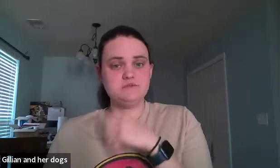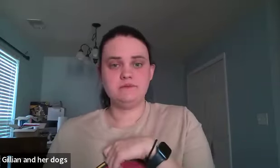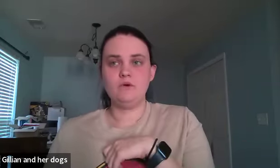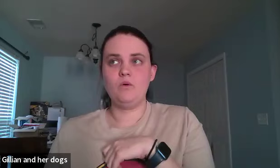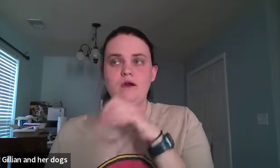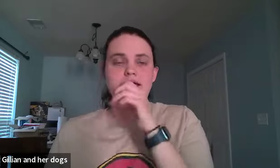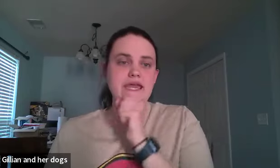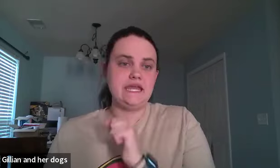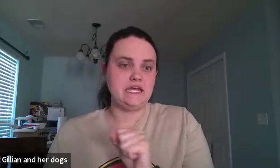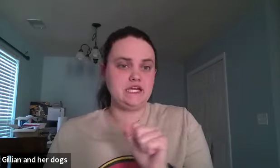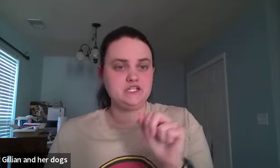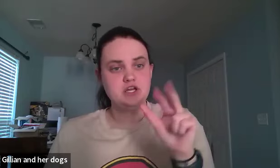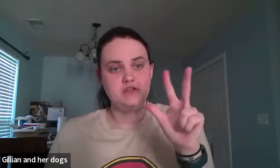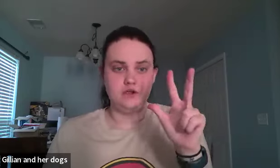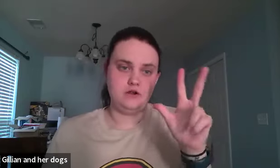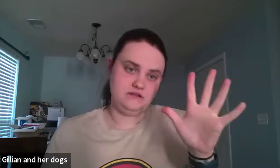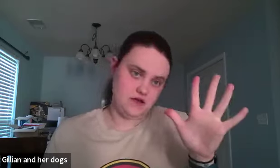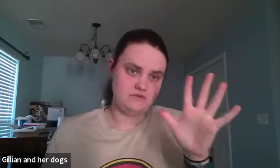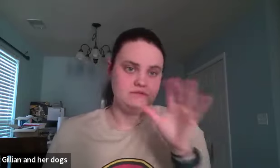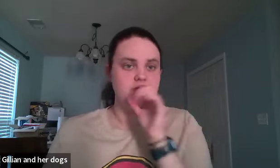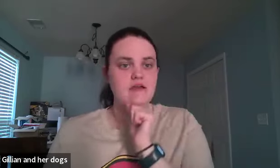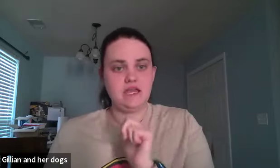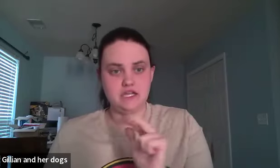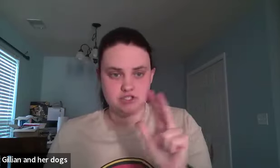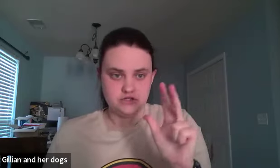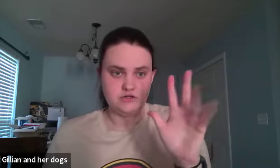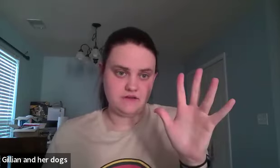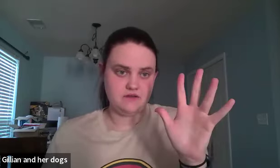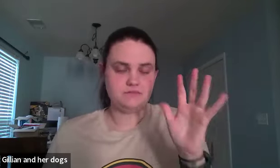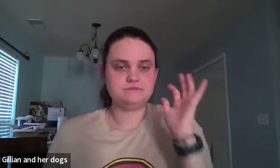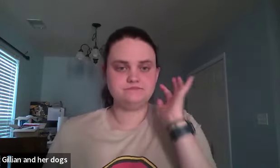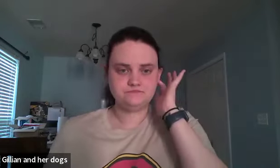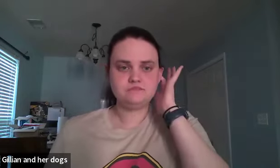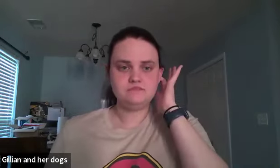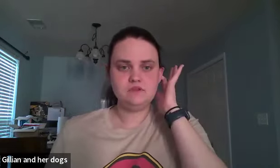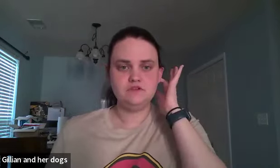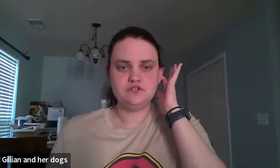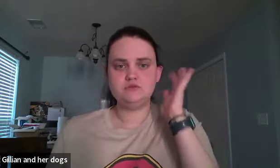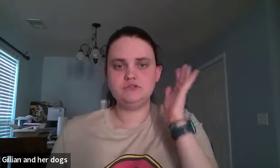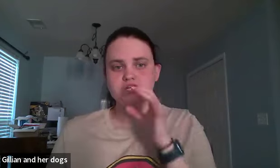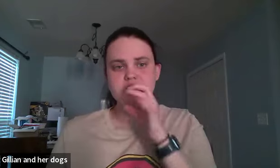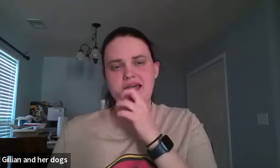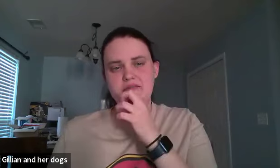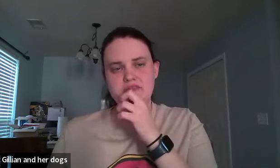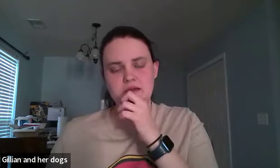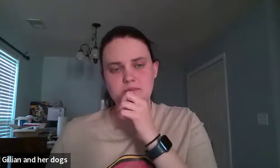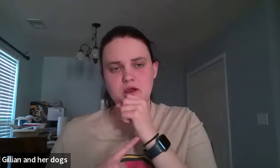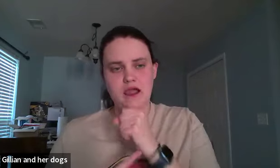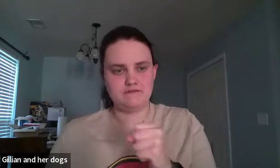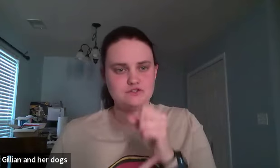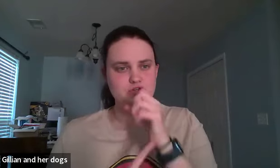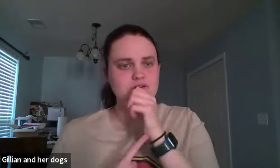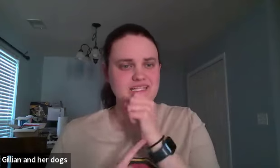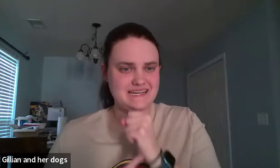Excuse me, or age 35. Age 35. So you would just add the number after